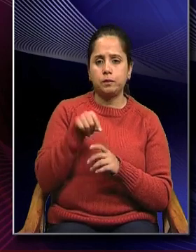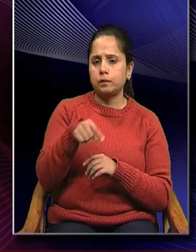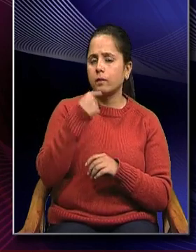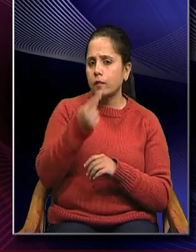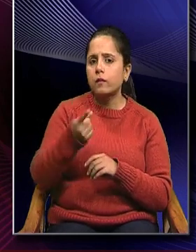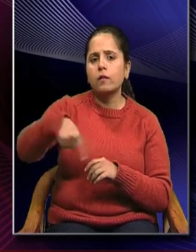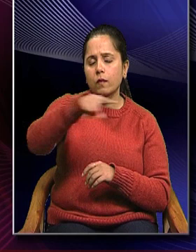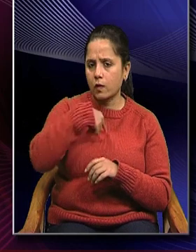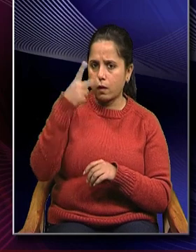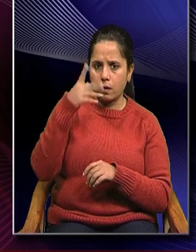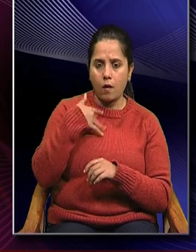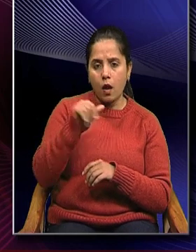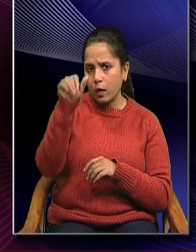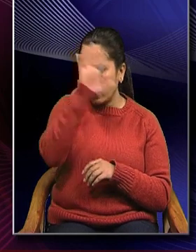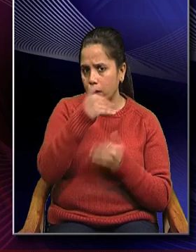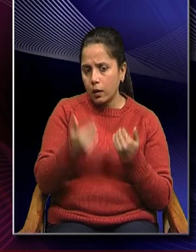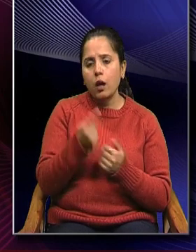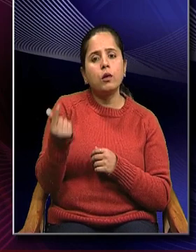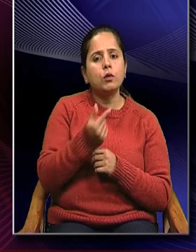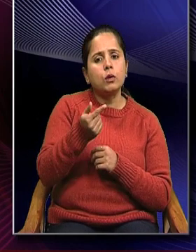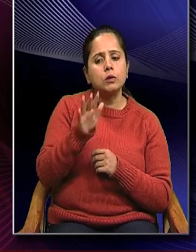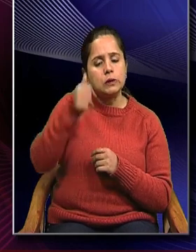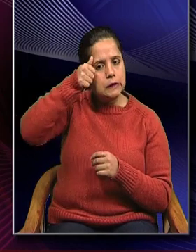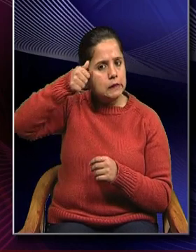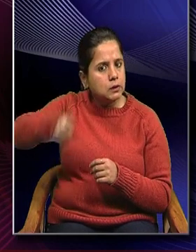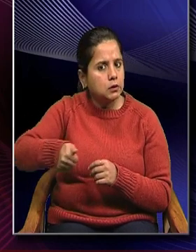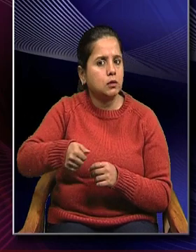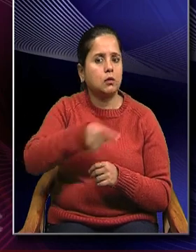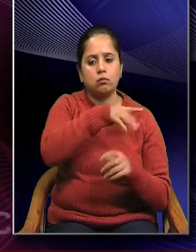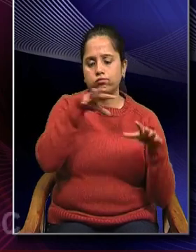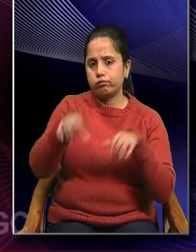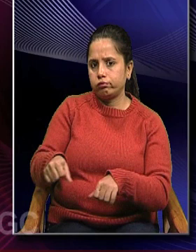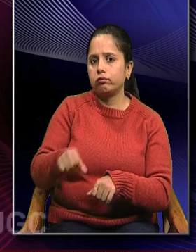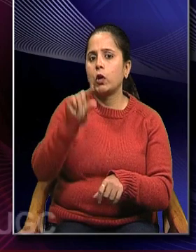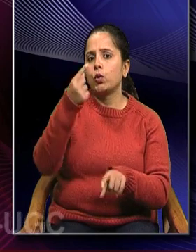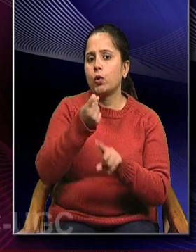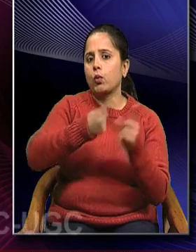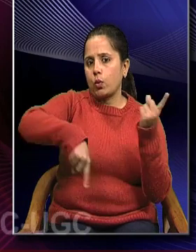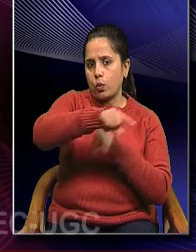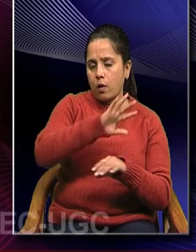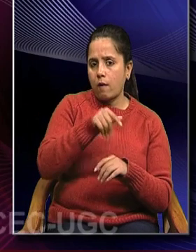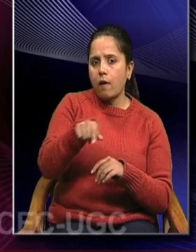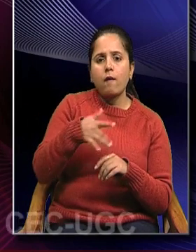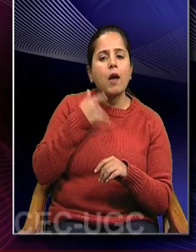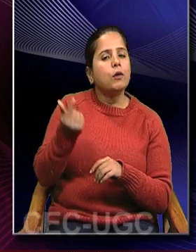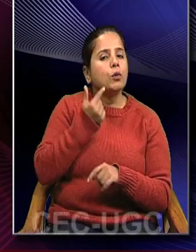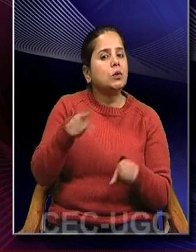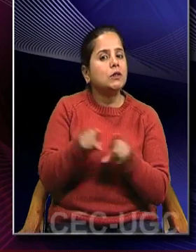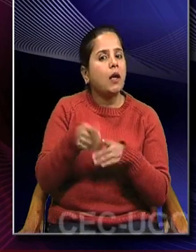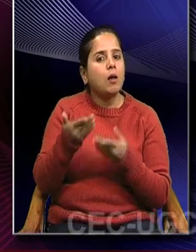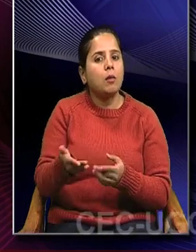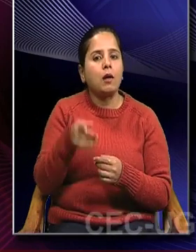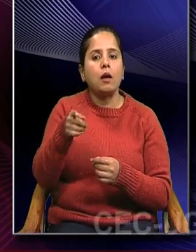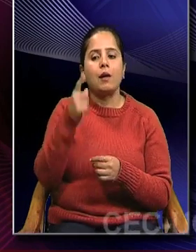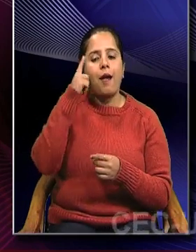So, we see that how India was being used as a colony by the British, and how it was also being used as